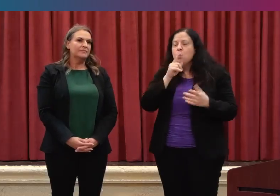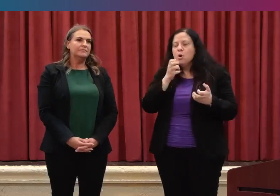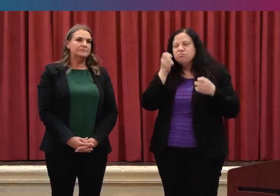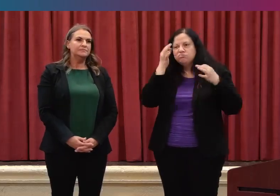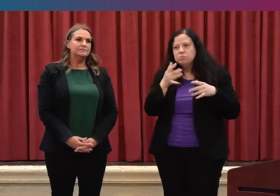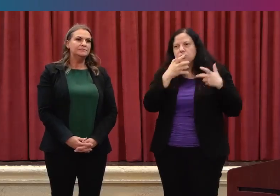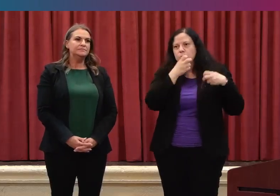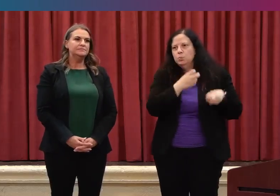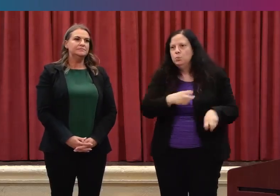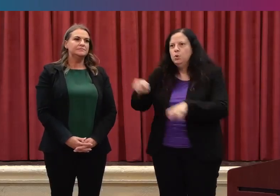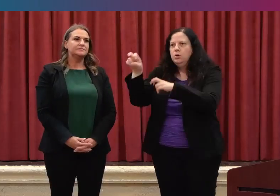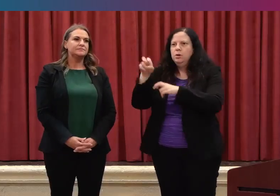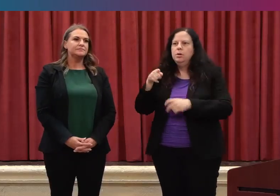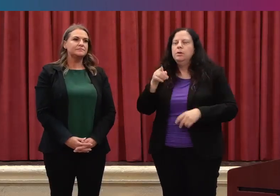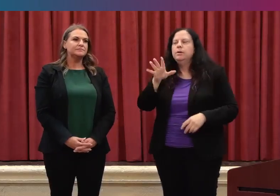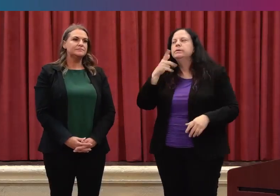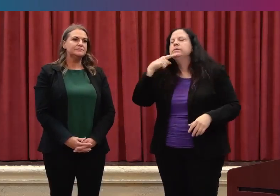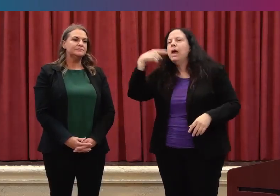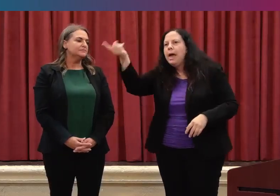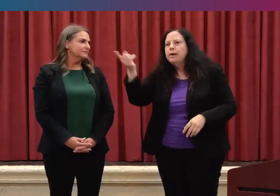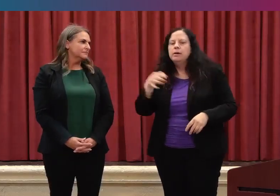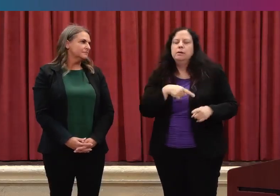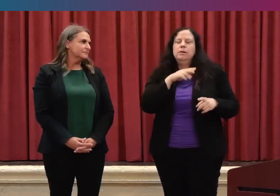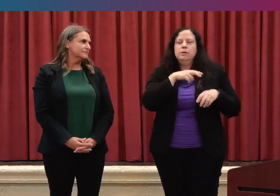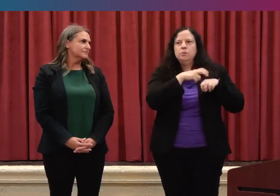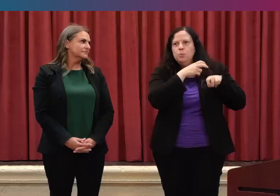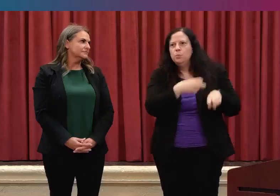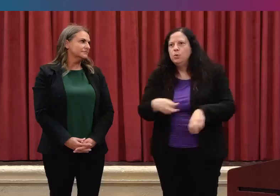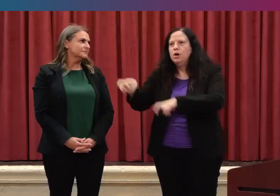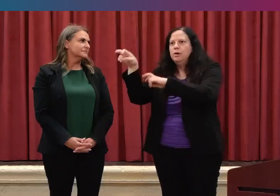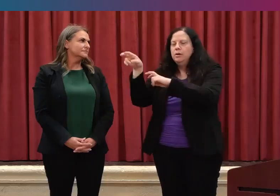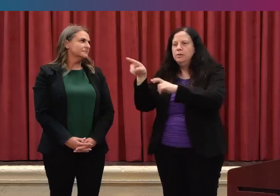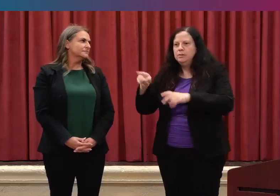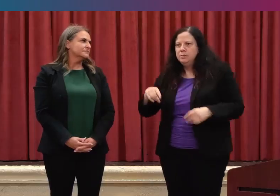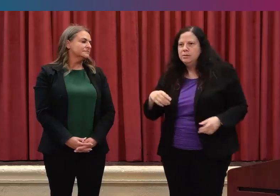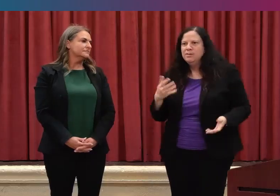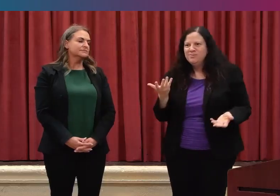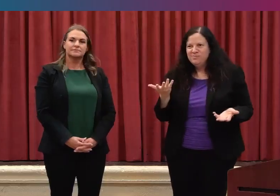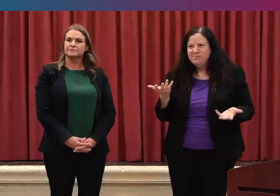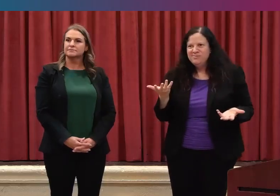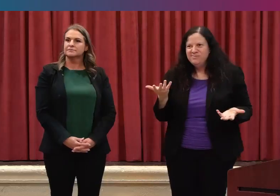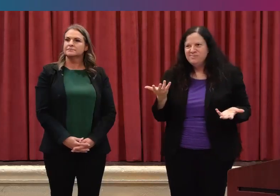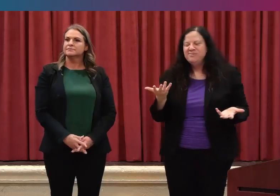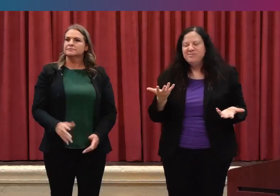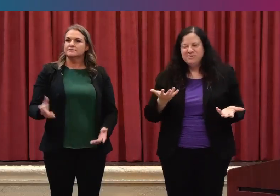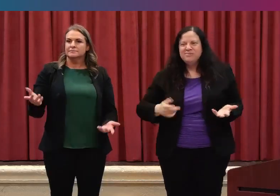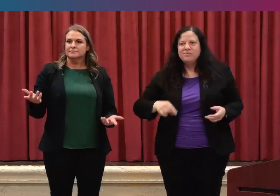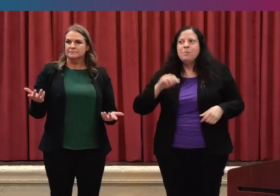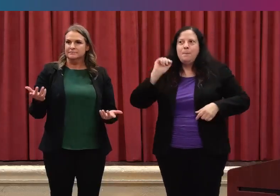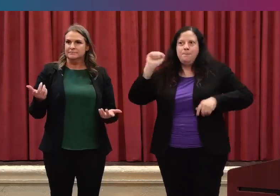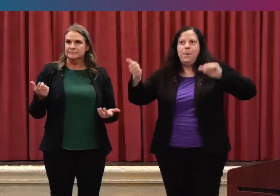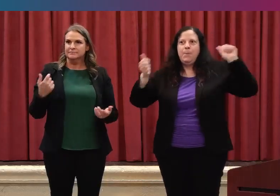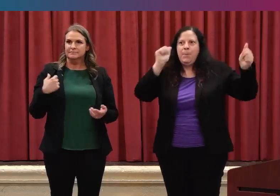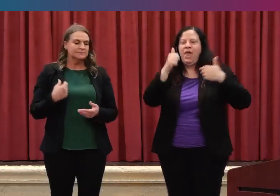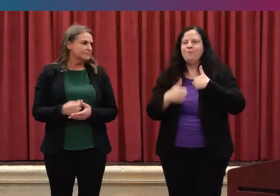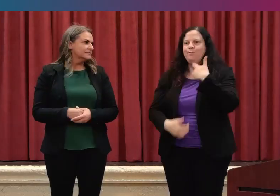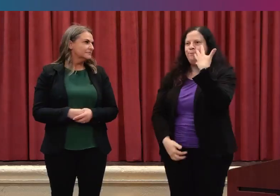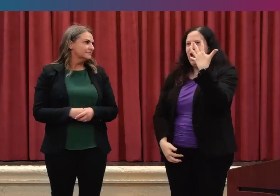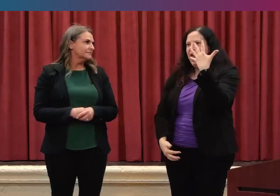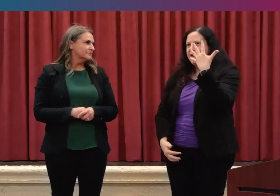directly for like San Diego or San Francisco or any other agency. We might have to work with you to transfer that case to an agency that